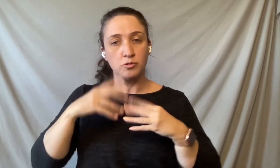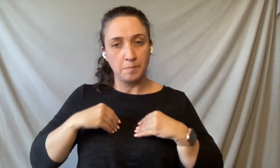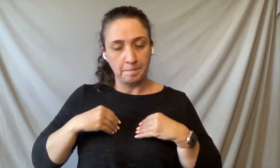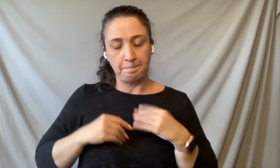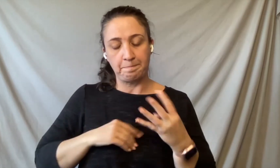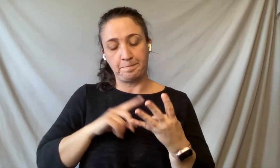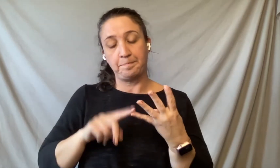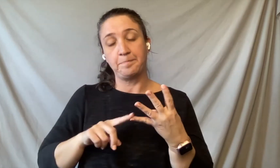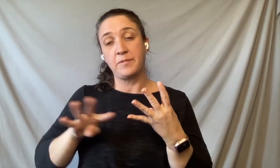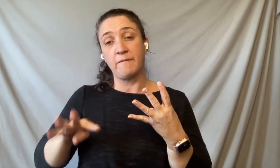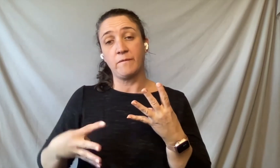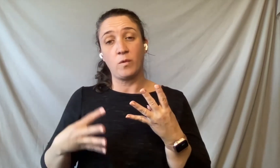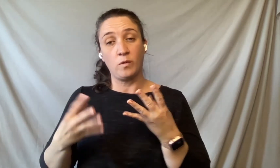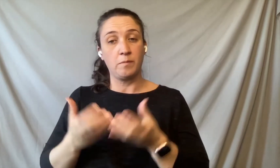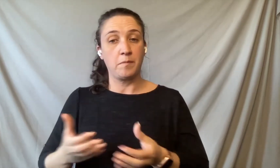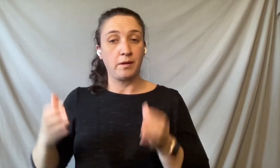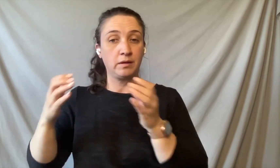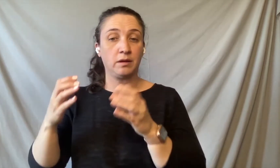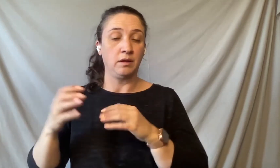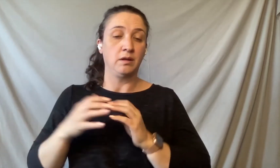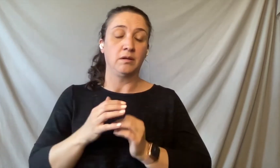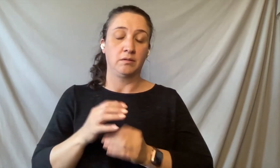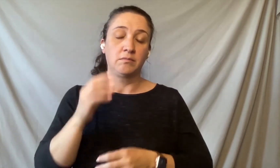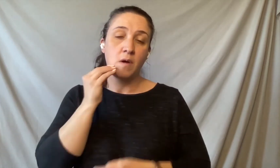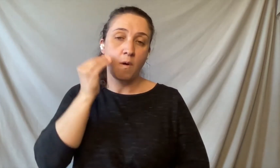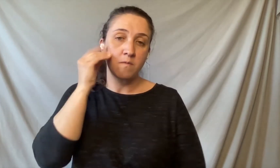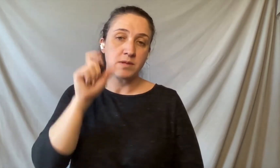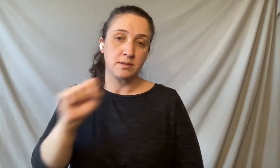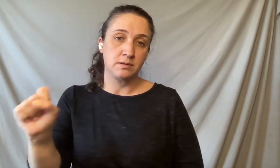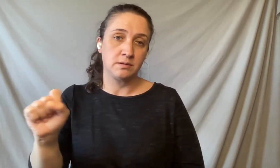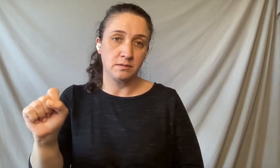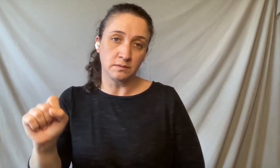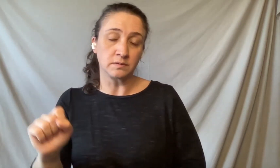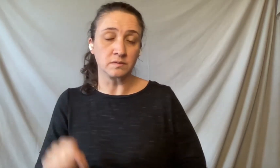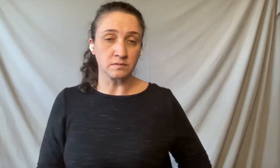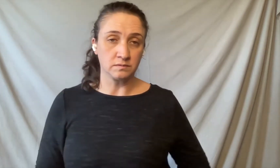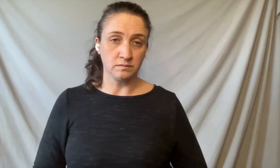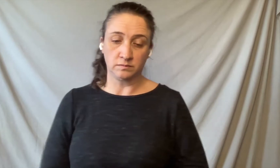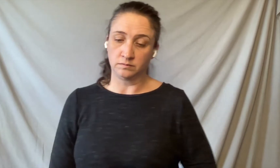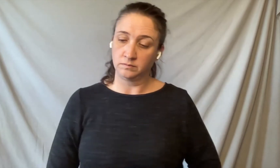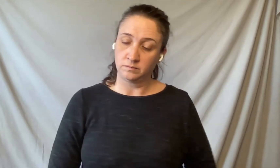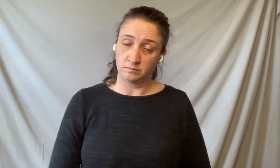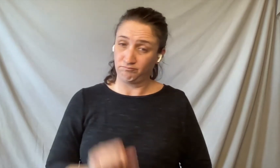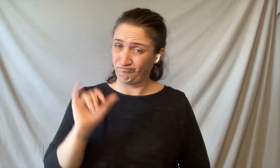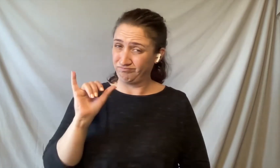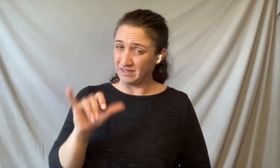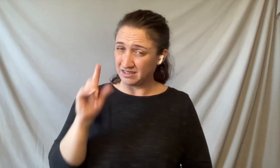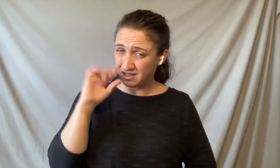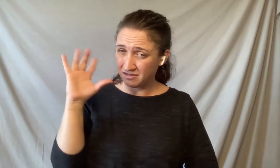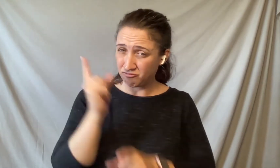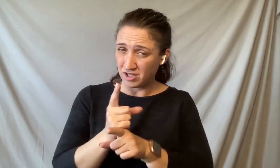have a 4th bucket of homelessness. Does that sound right?